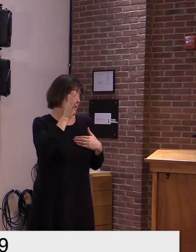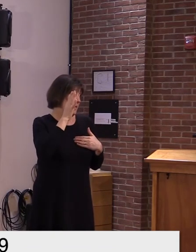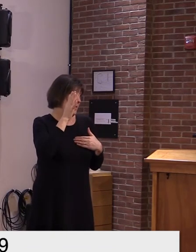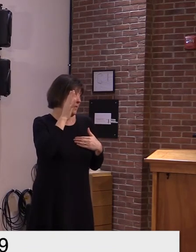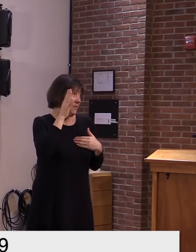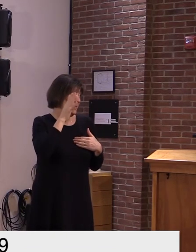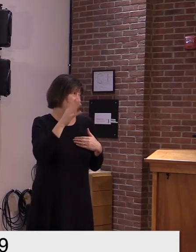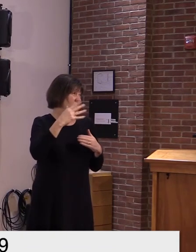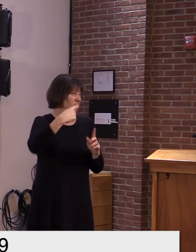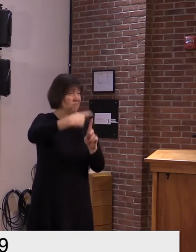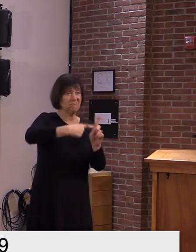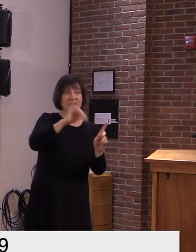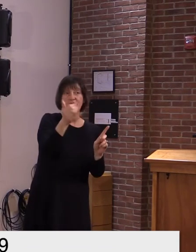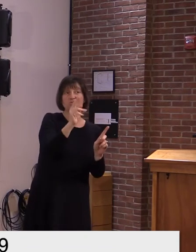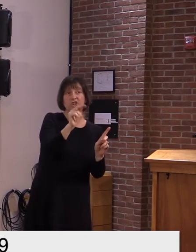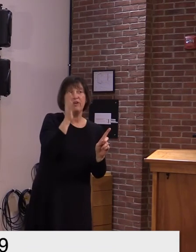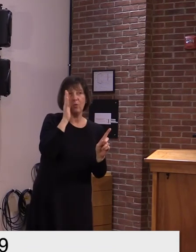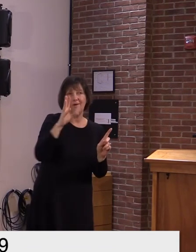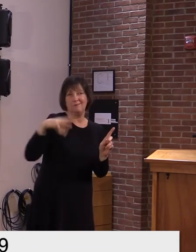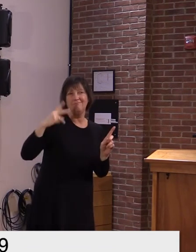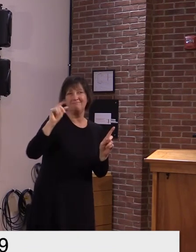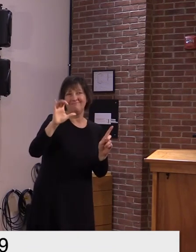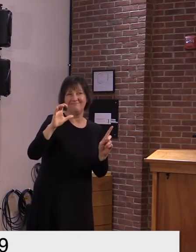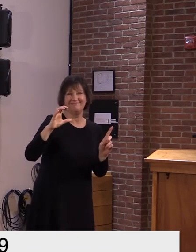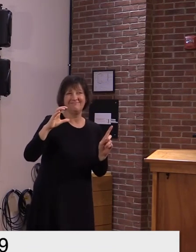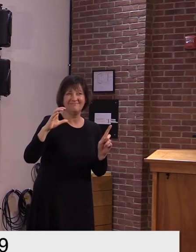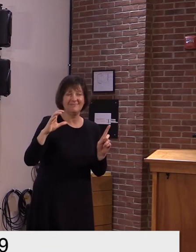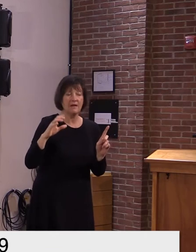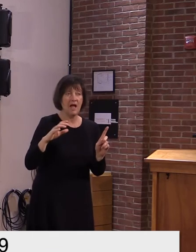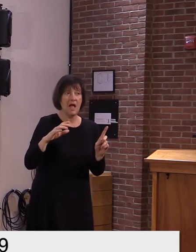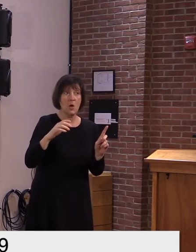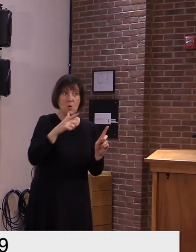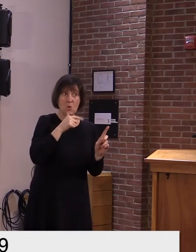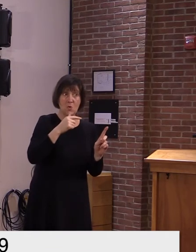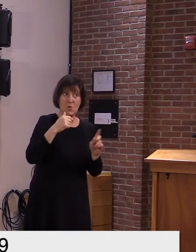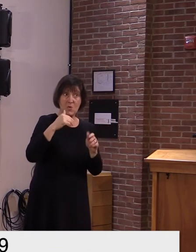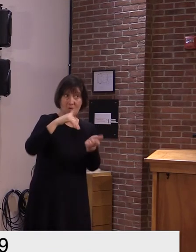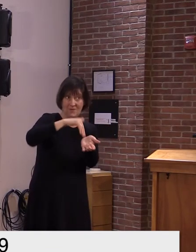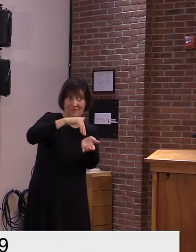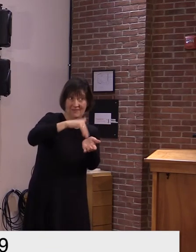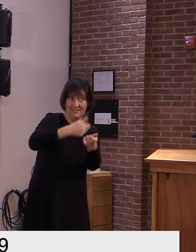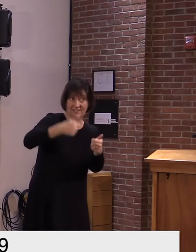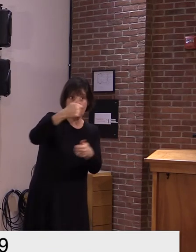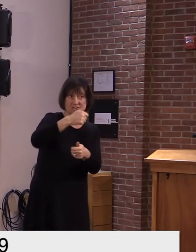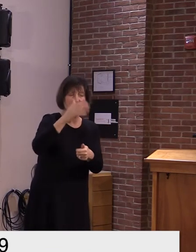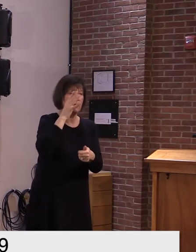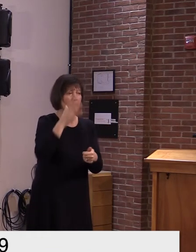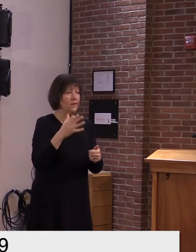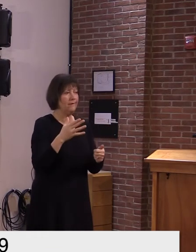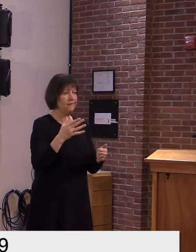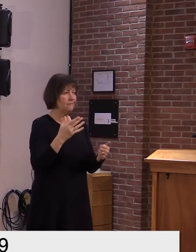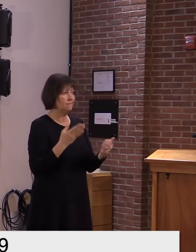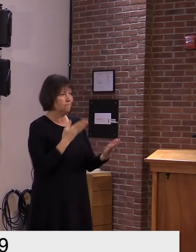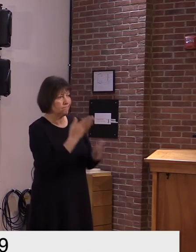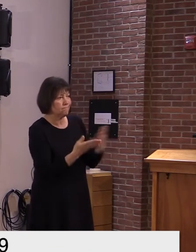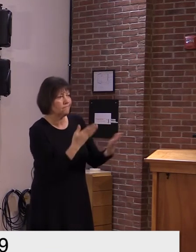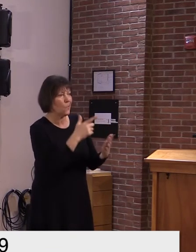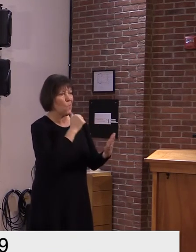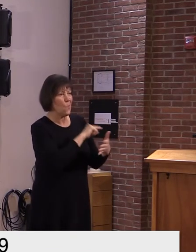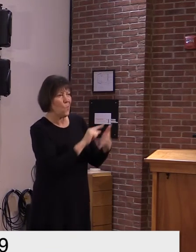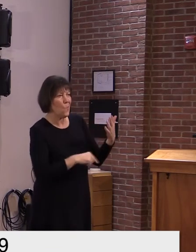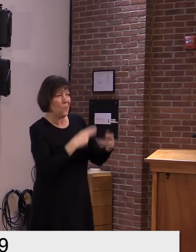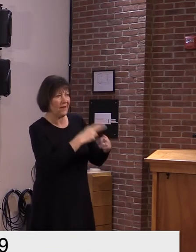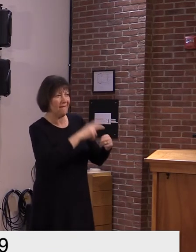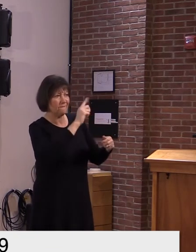Capitol sometime in January. The attending physician is the one that makes the recommendations, and it's also under